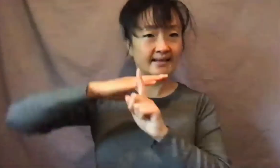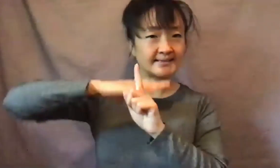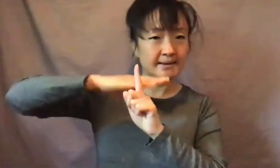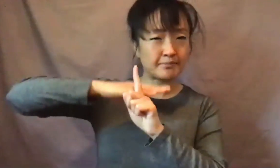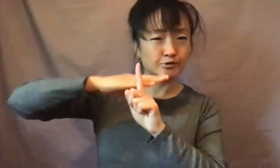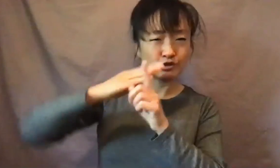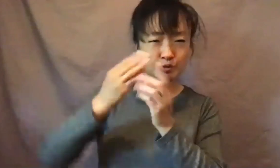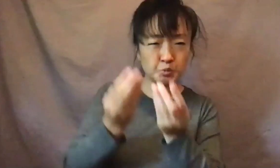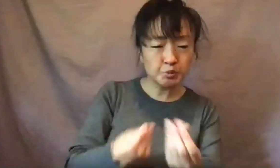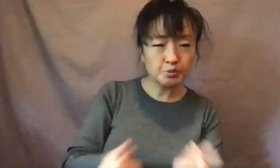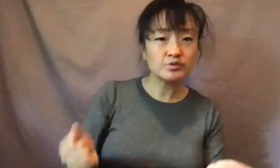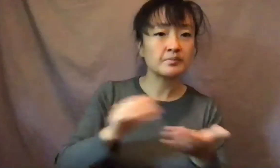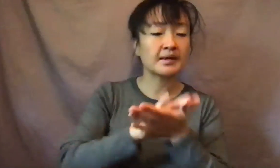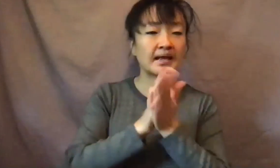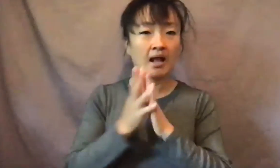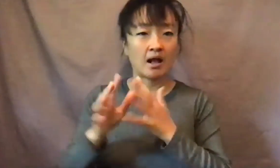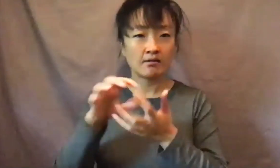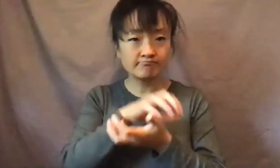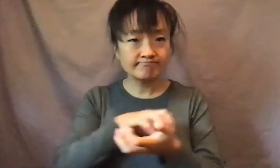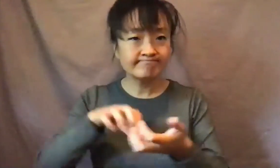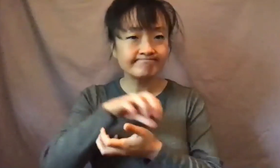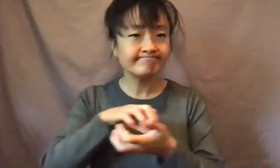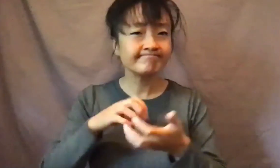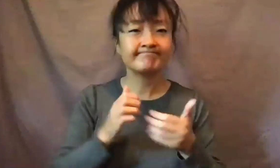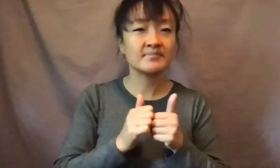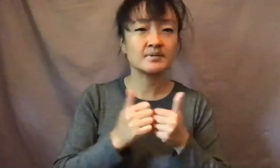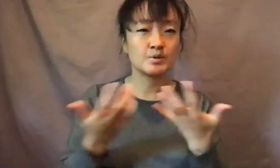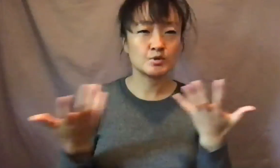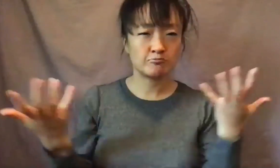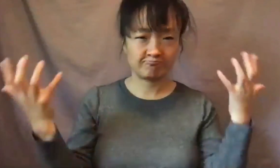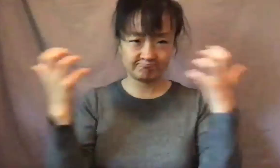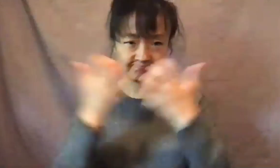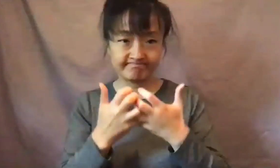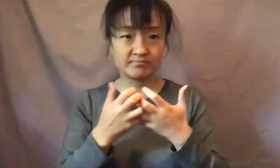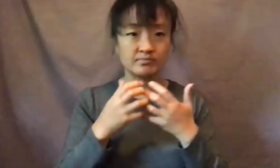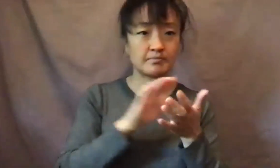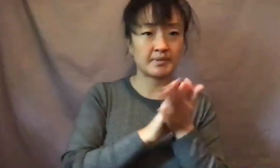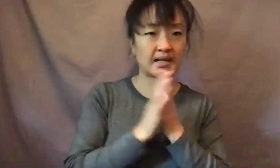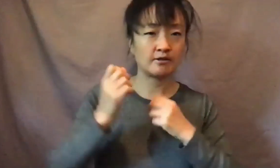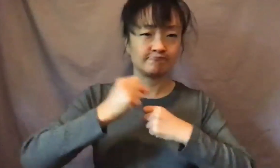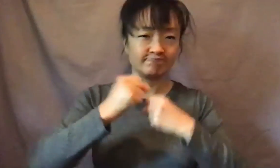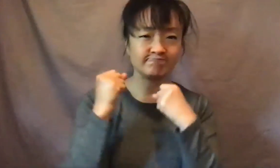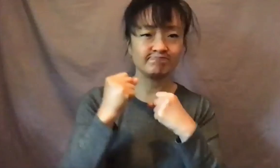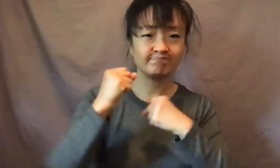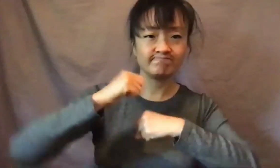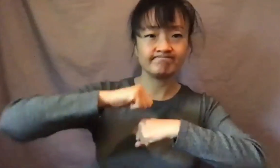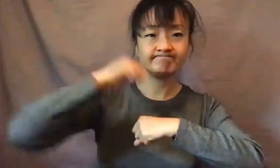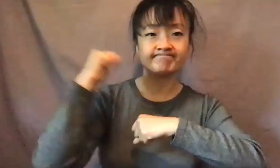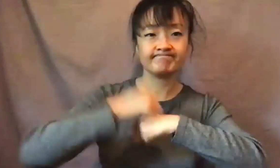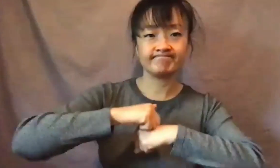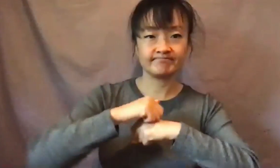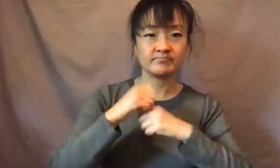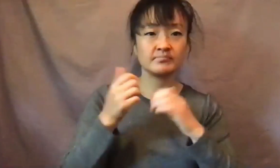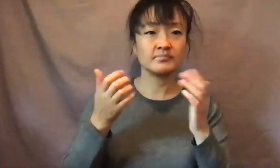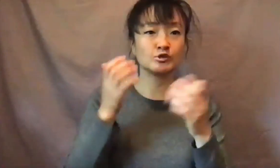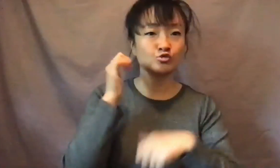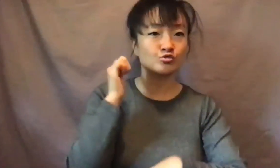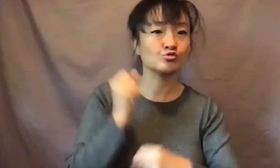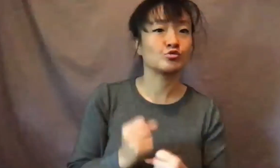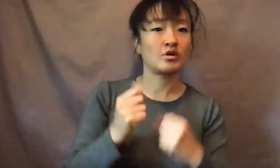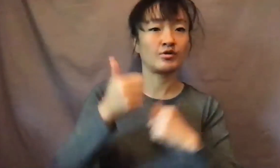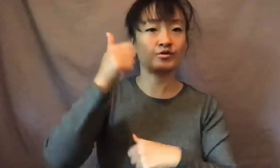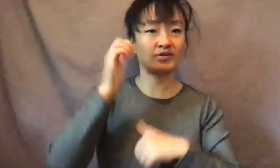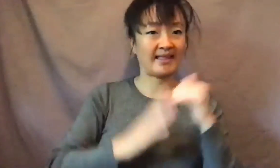for it to be combined, so that what you put together is stronger than what each of the individual parts